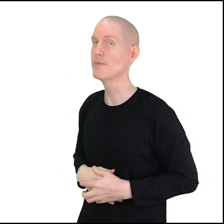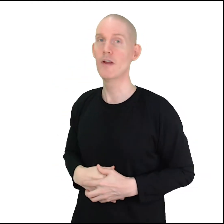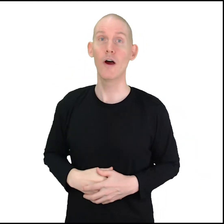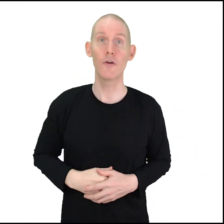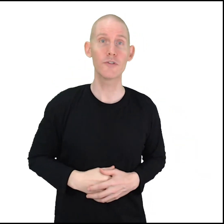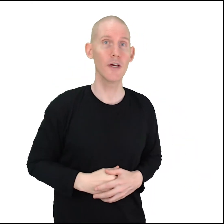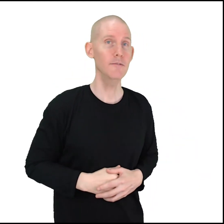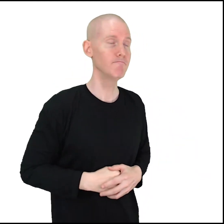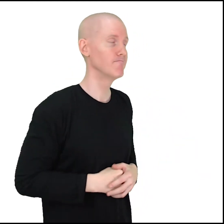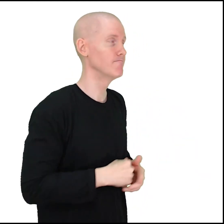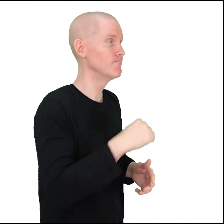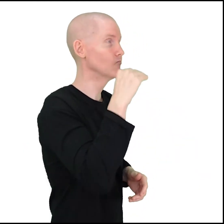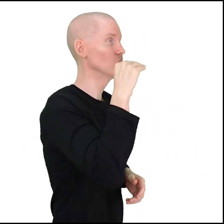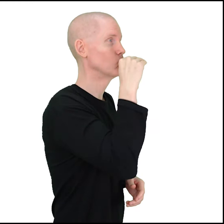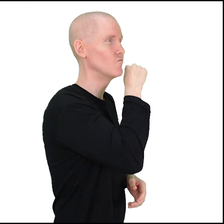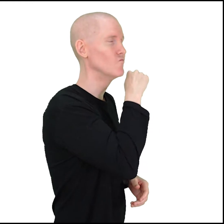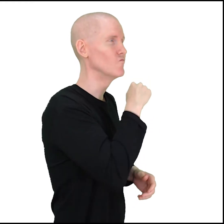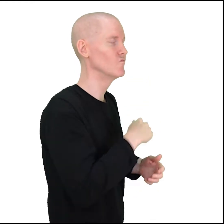Other side.